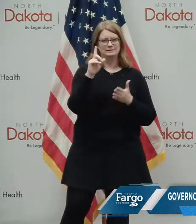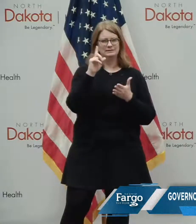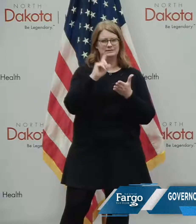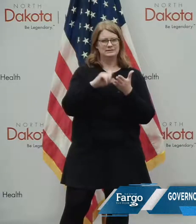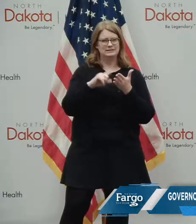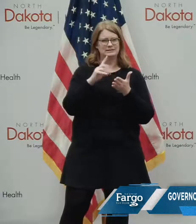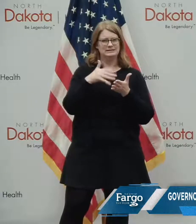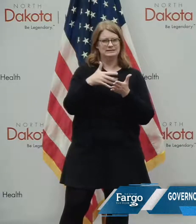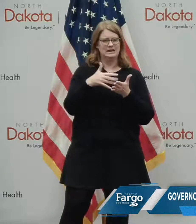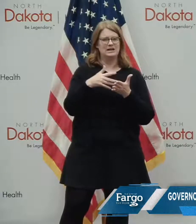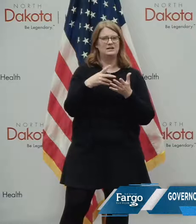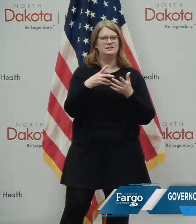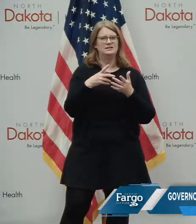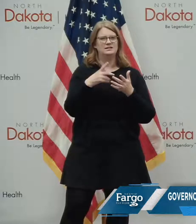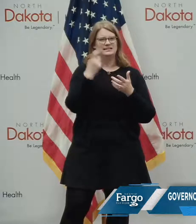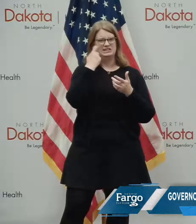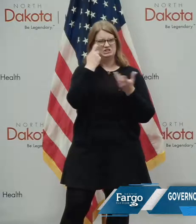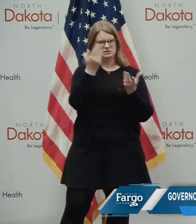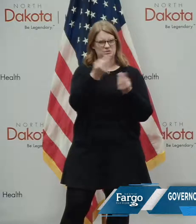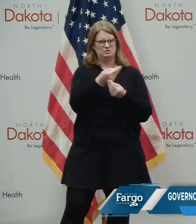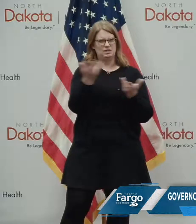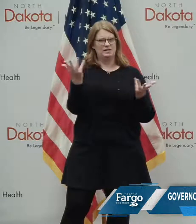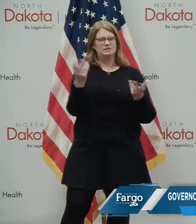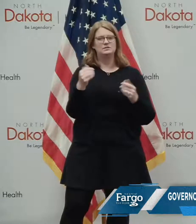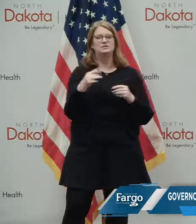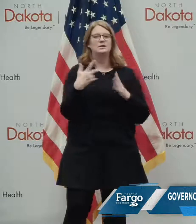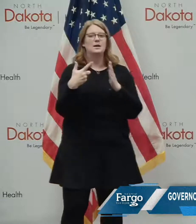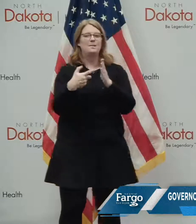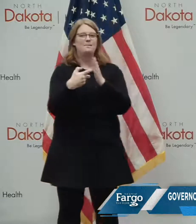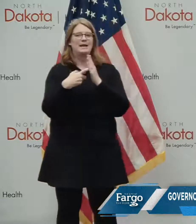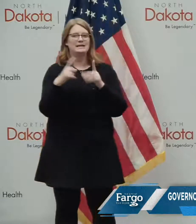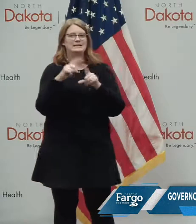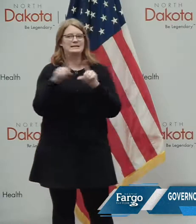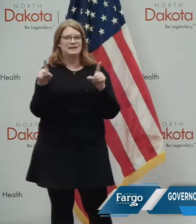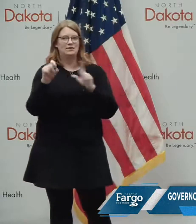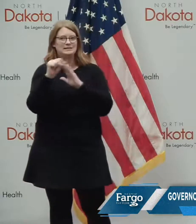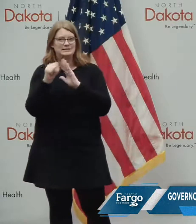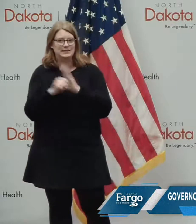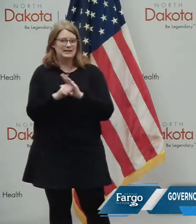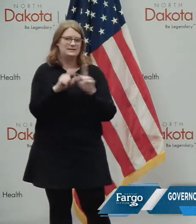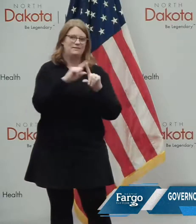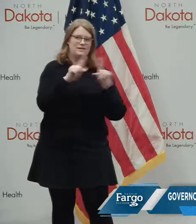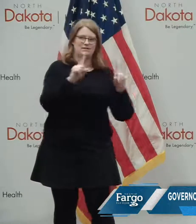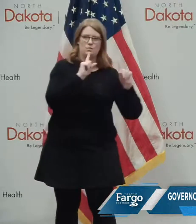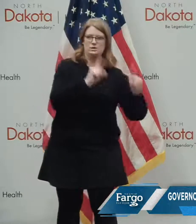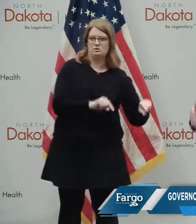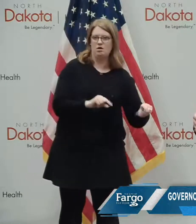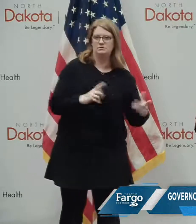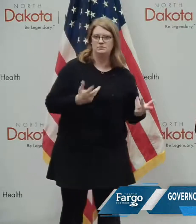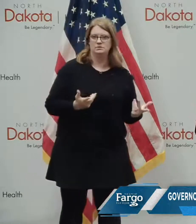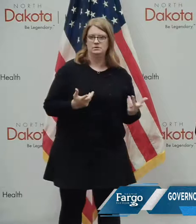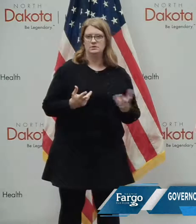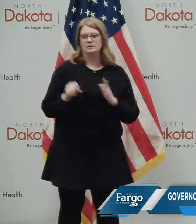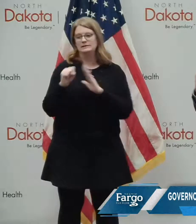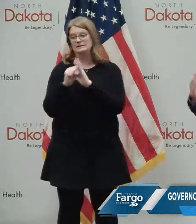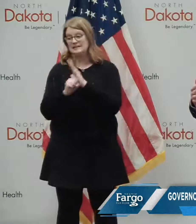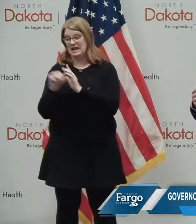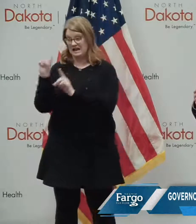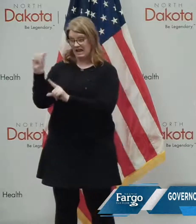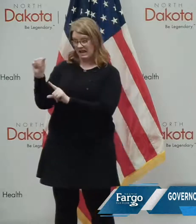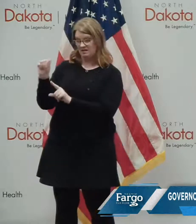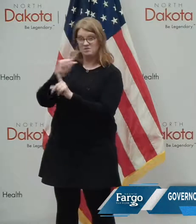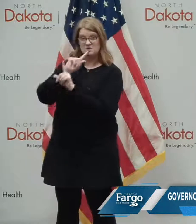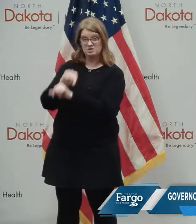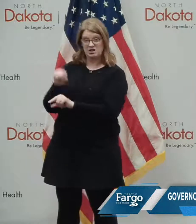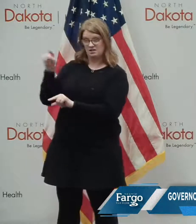that basically said that mandates in different states have different results. Just because, state A did it and they got this